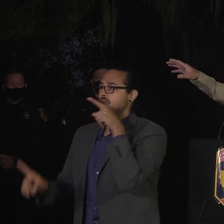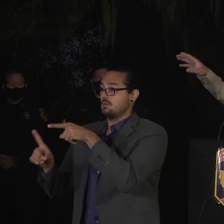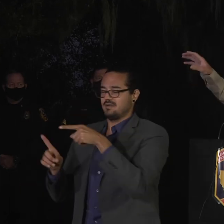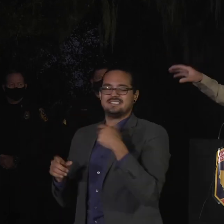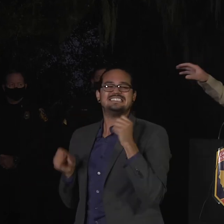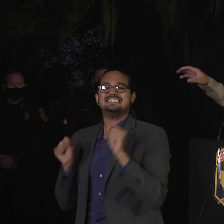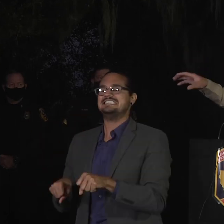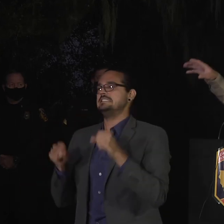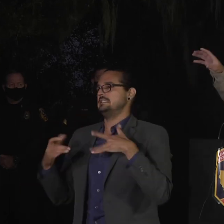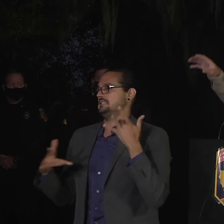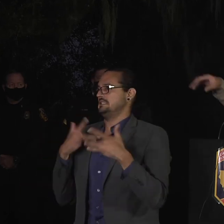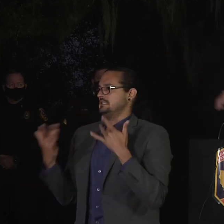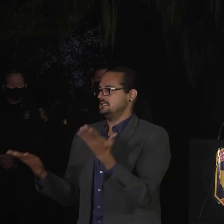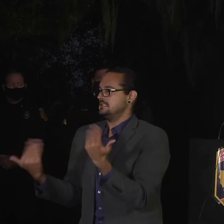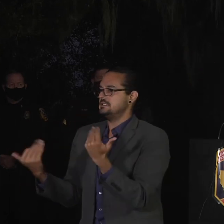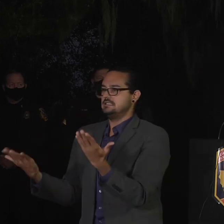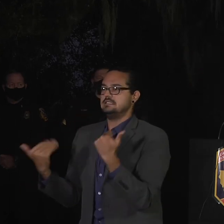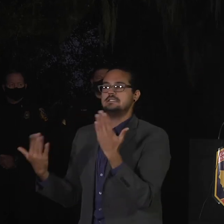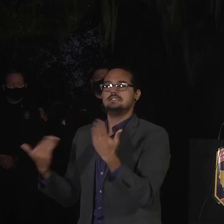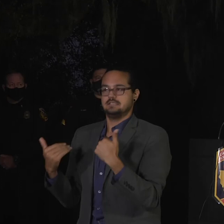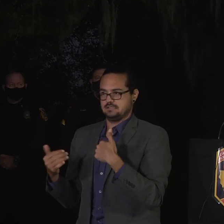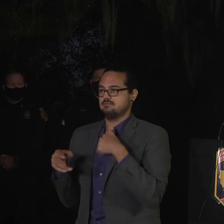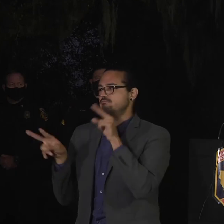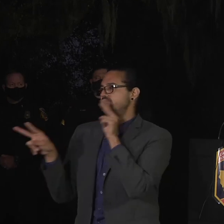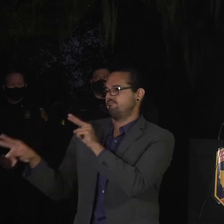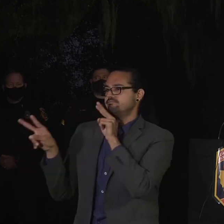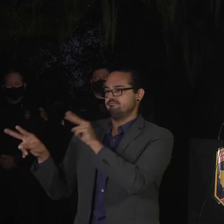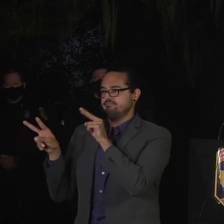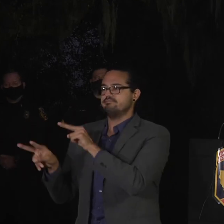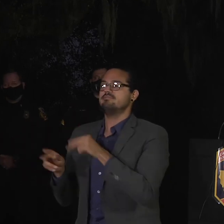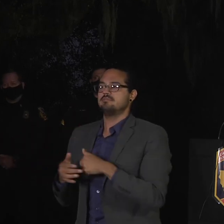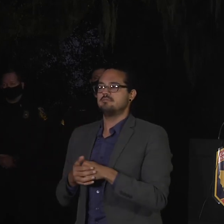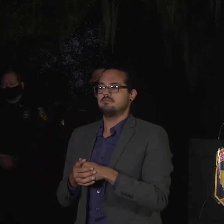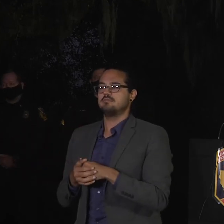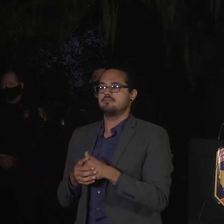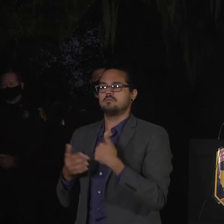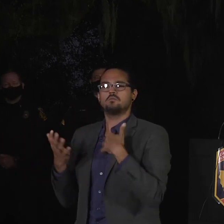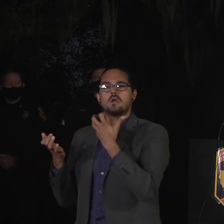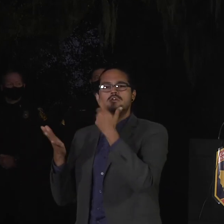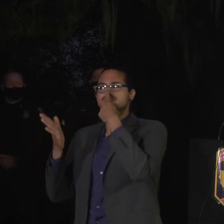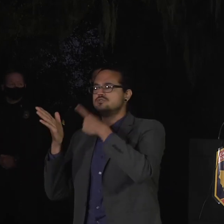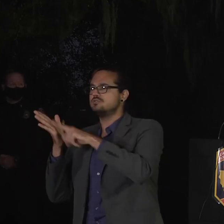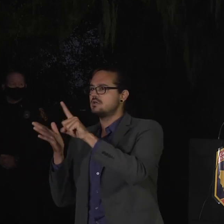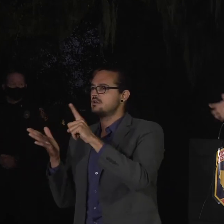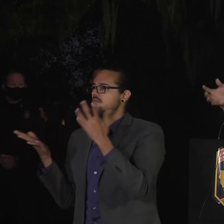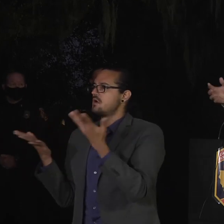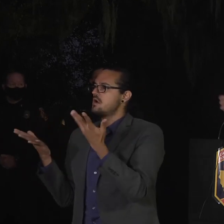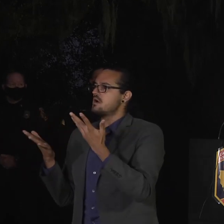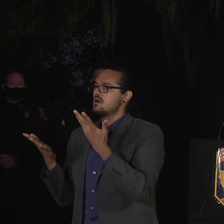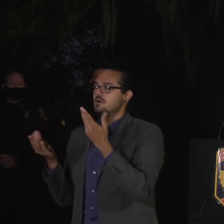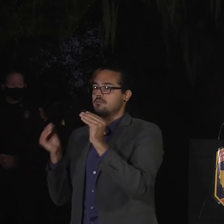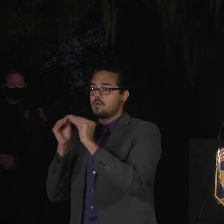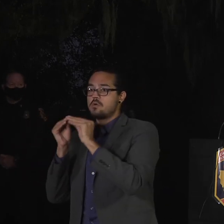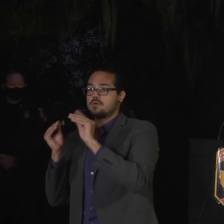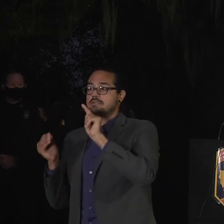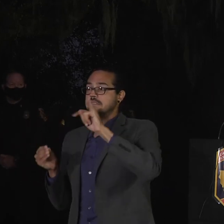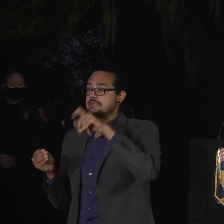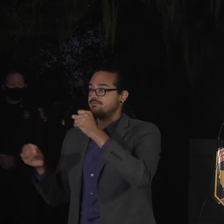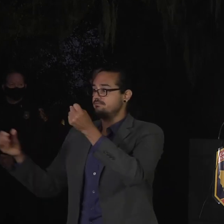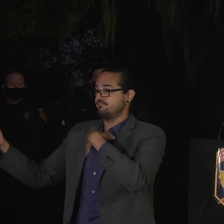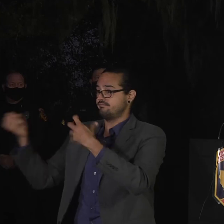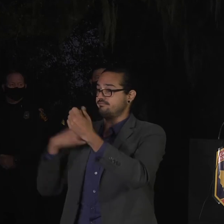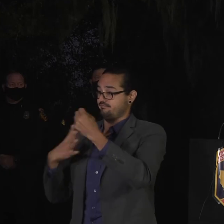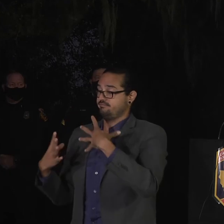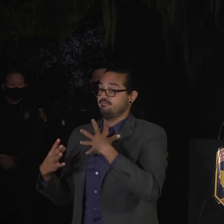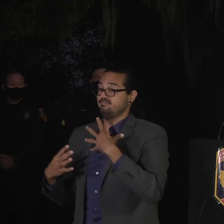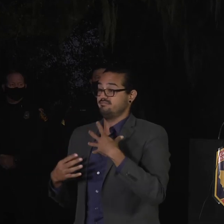our detectives yet this morning, but I can't wait to see kind of maybe what's developed from that. And as soon as that happens,